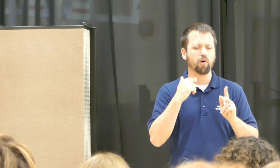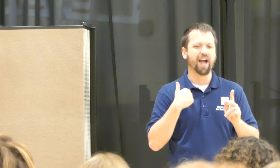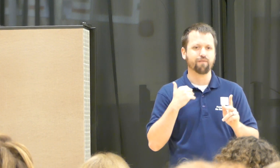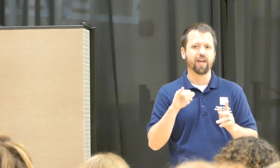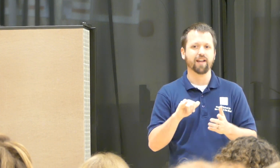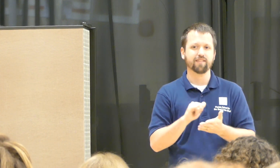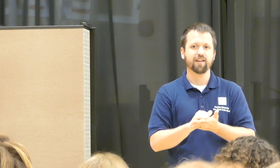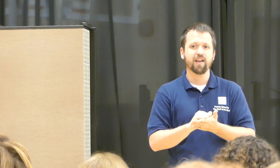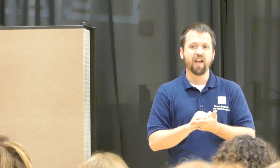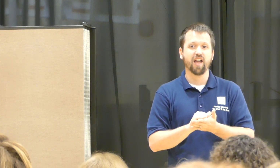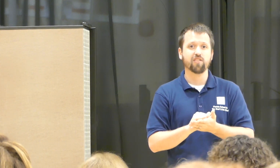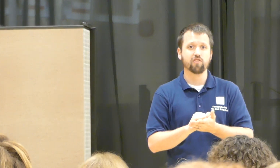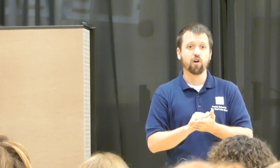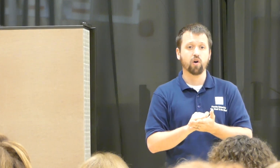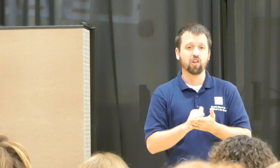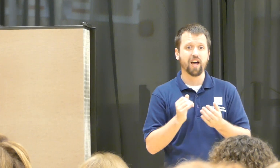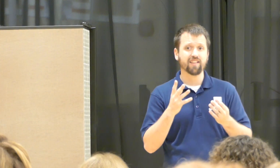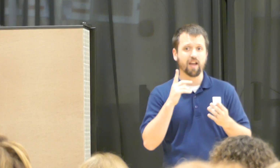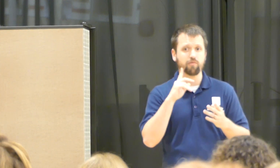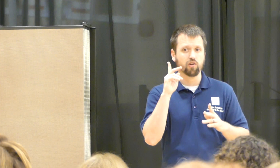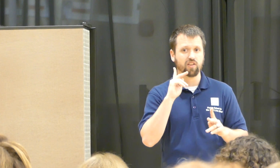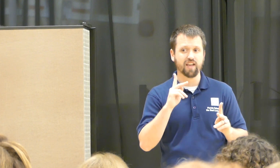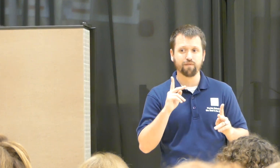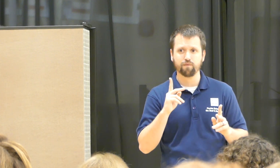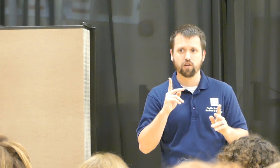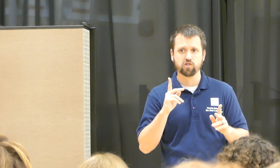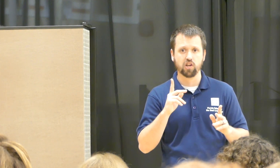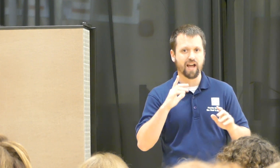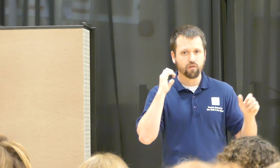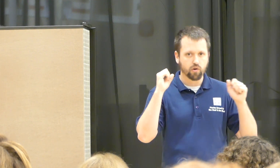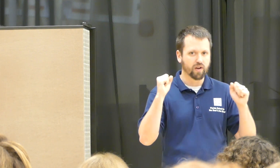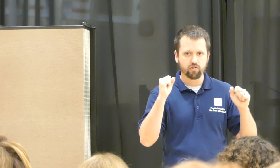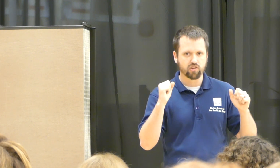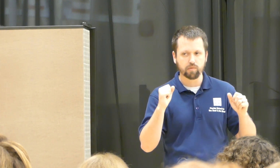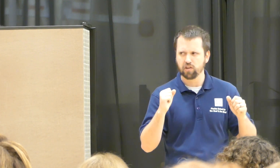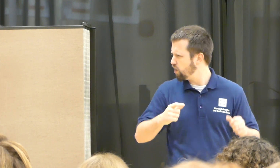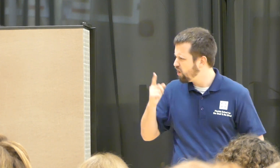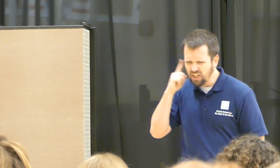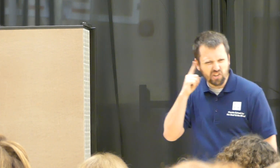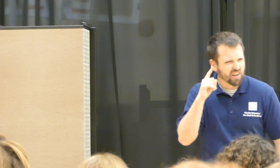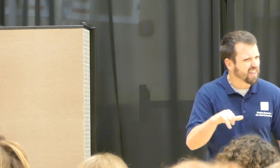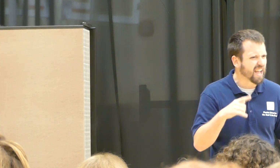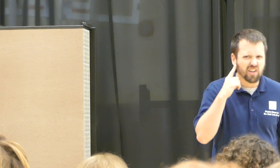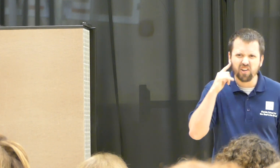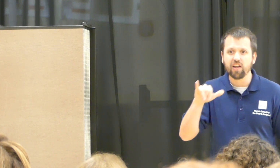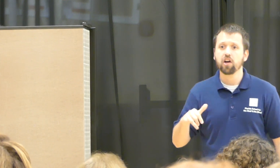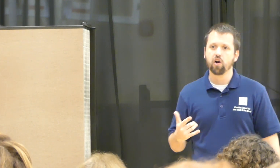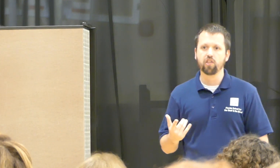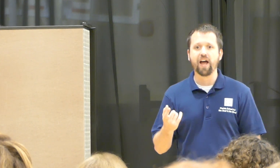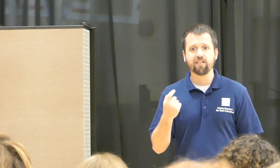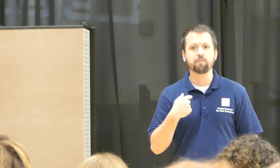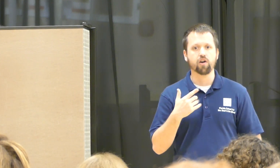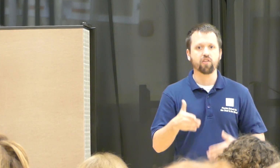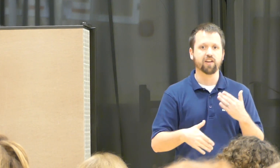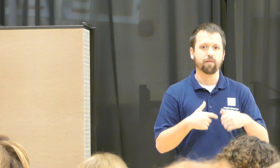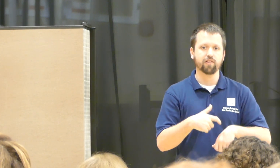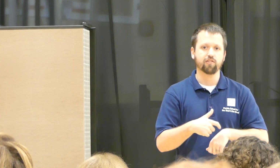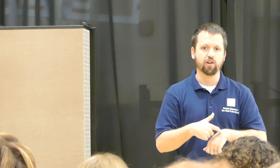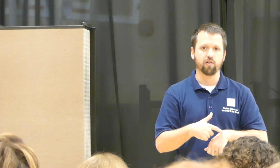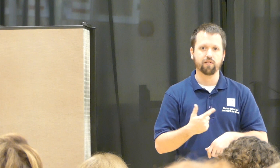have either it. uptake. And so a lot of times, the deaf, there's a loud noise or something, they'll go, you hear that? You hear that?" Or they'll ask me all the time, because, Time